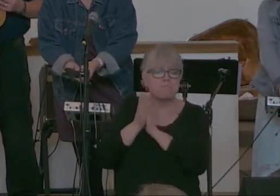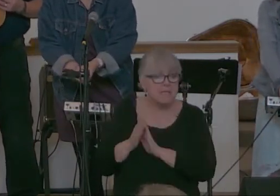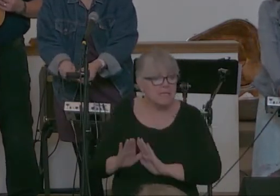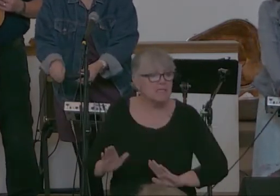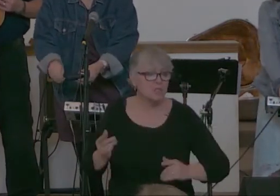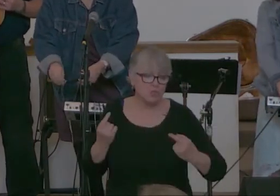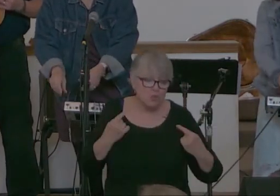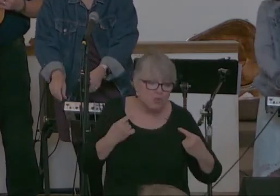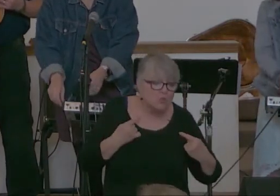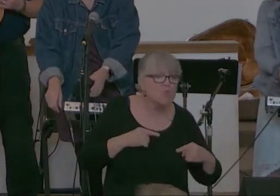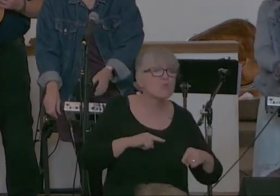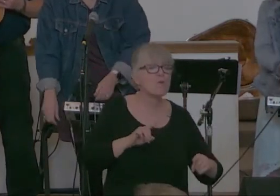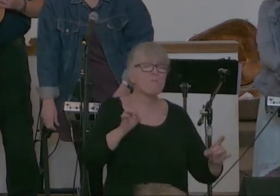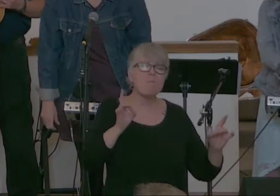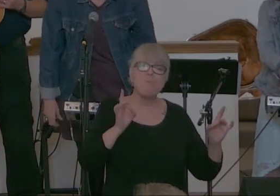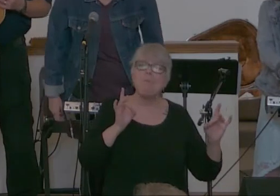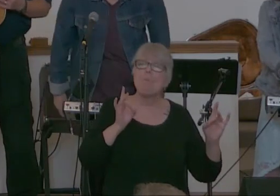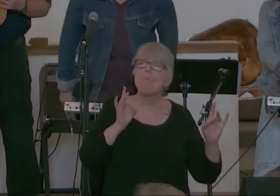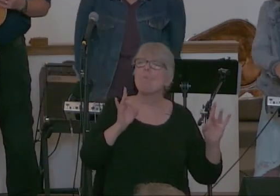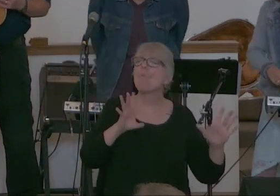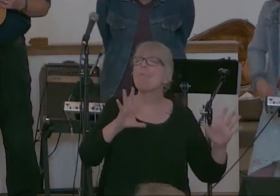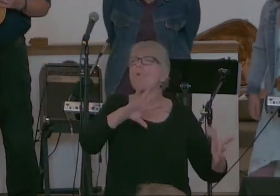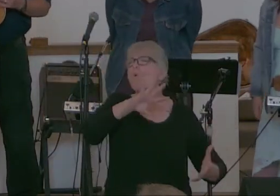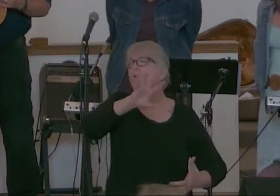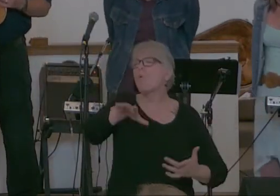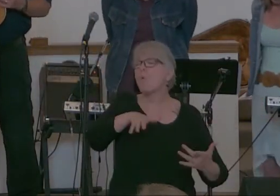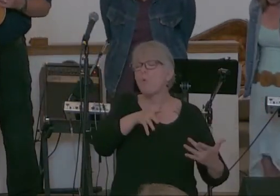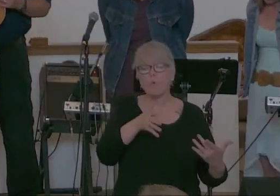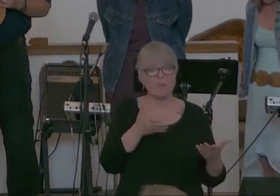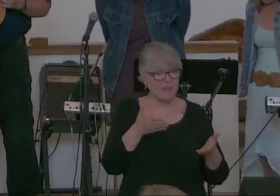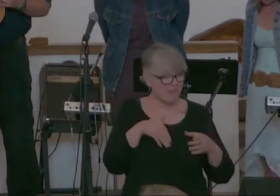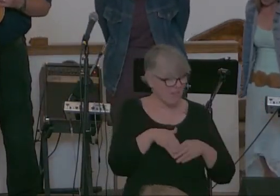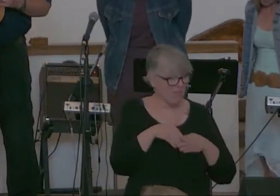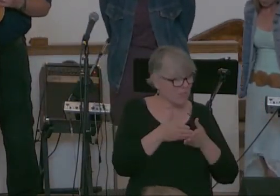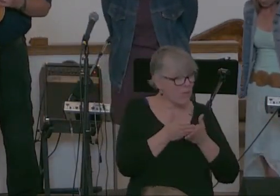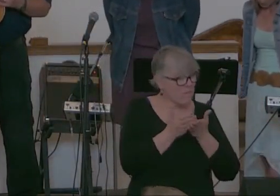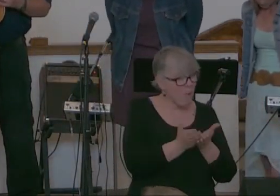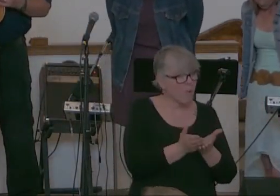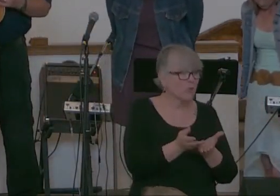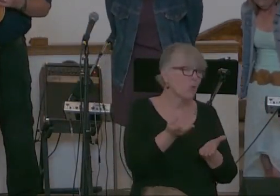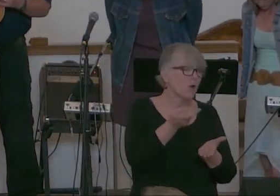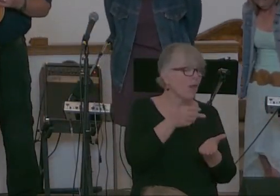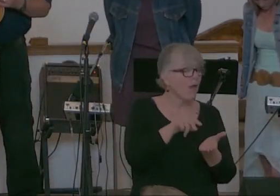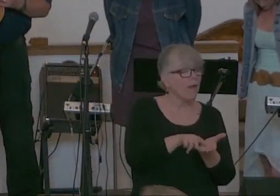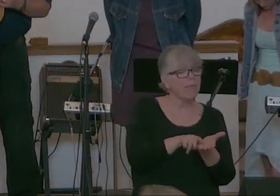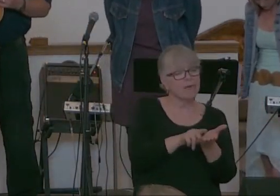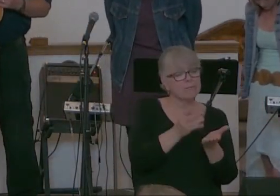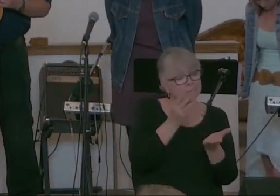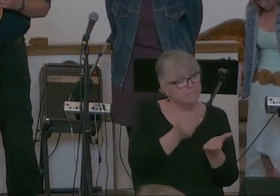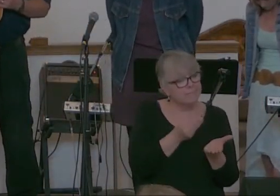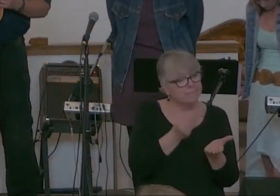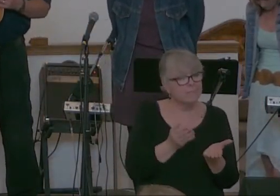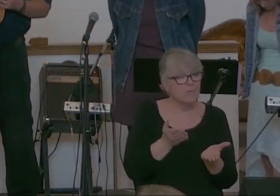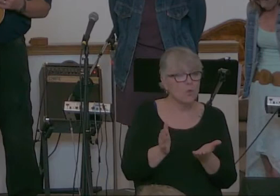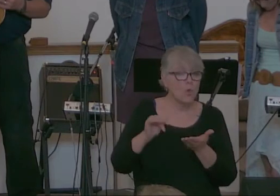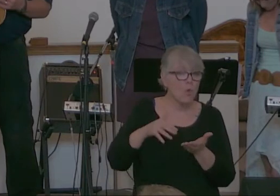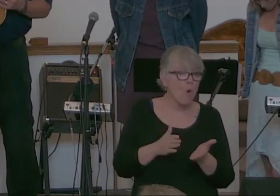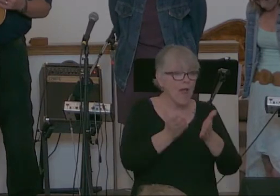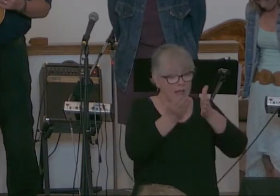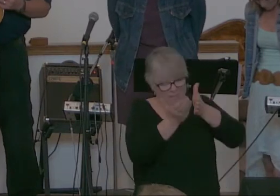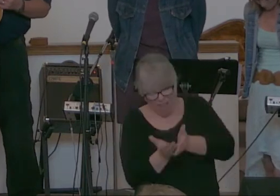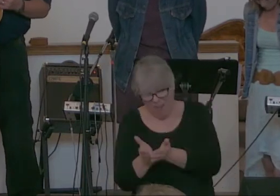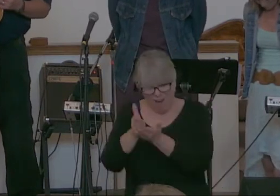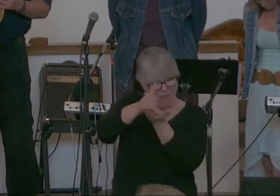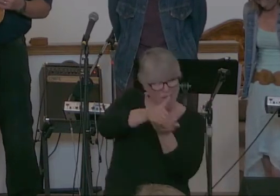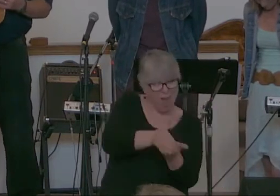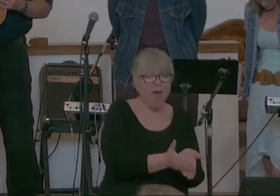the storm. Lord, as you laid in the bottom of the boat, Father God, in the waves tossed about, Father God, you are the peace.